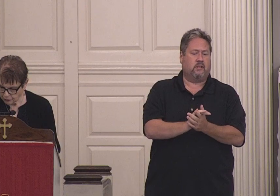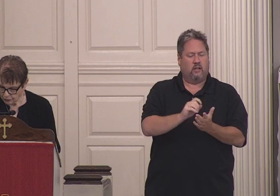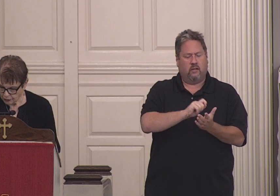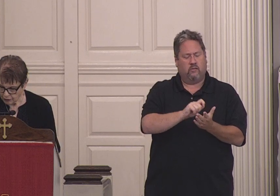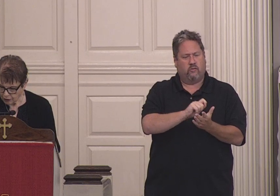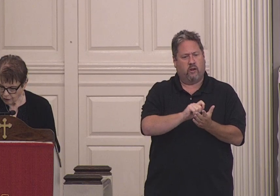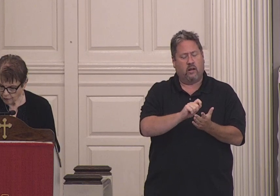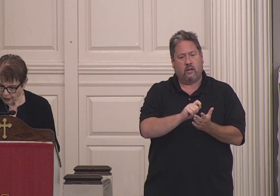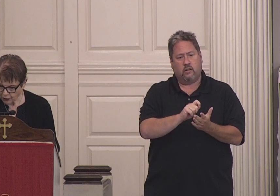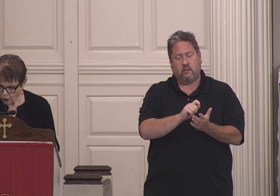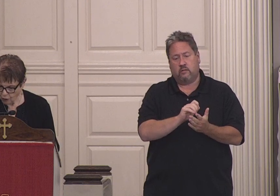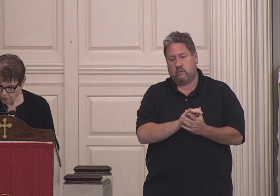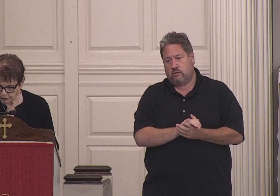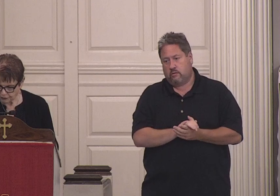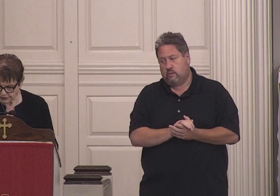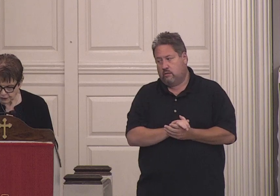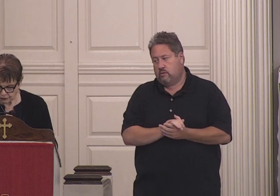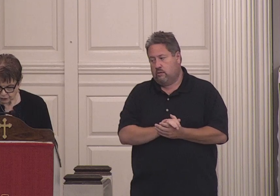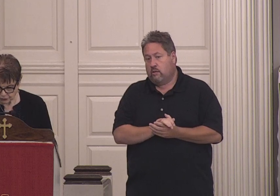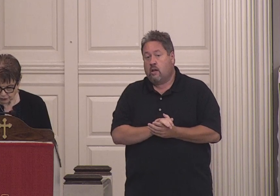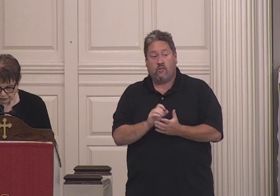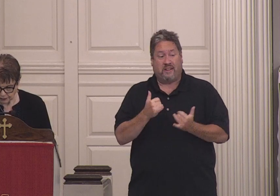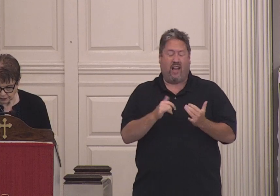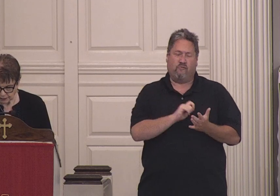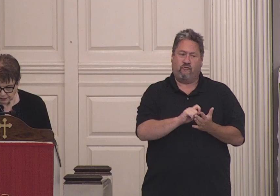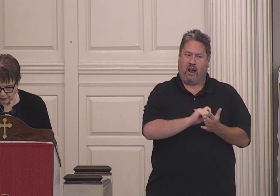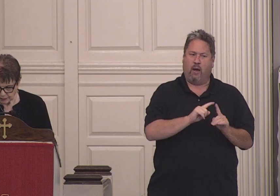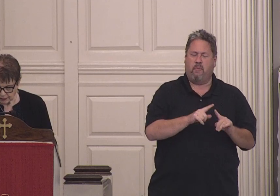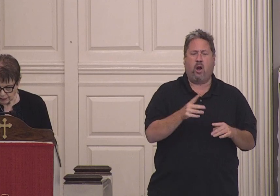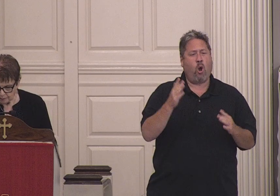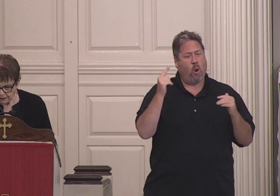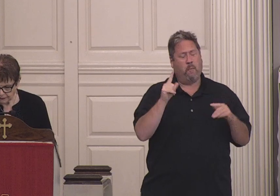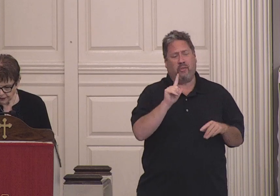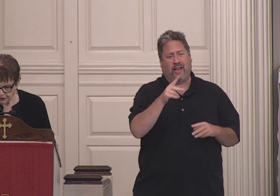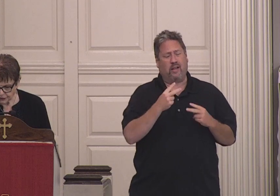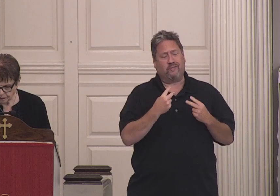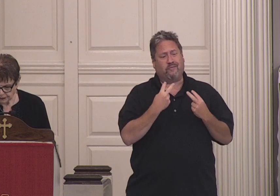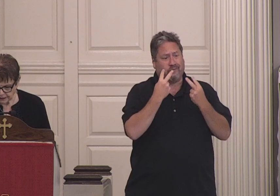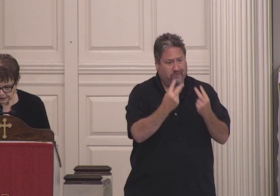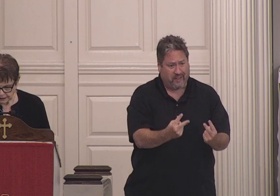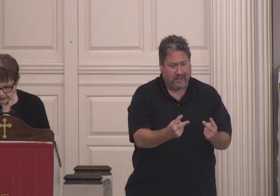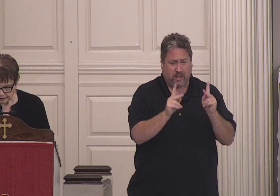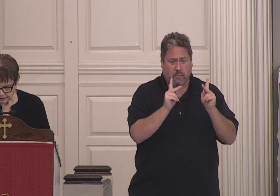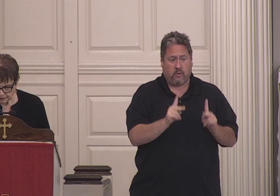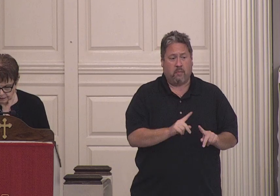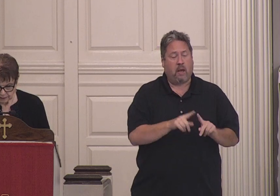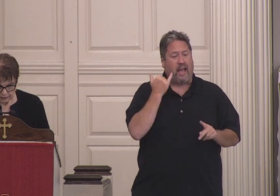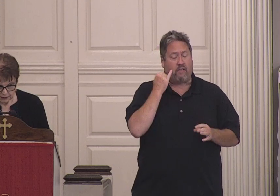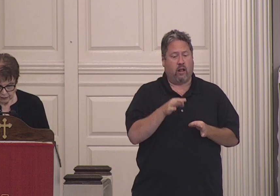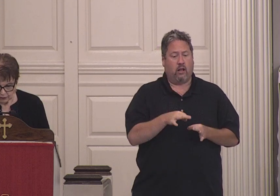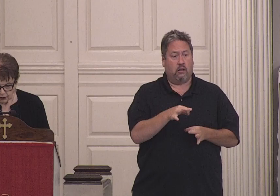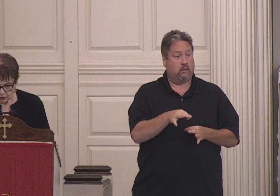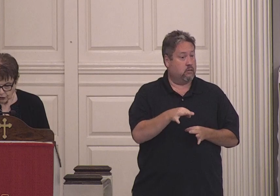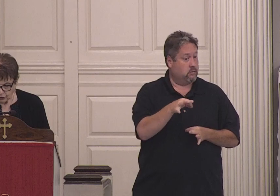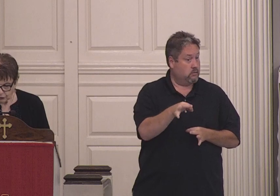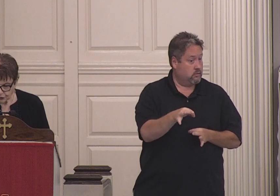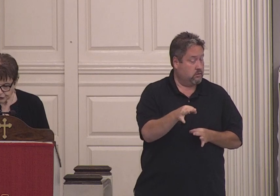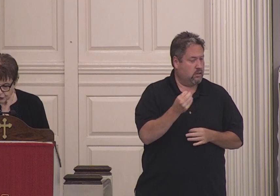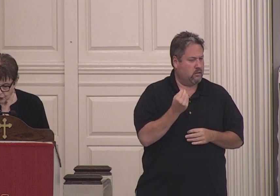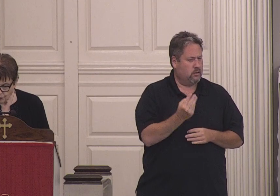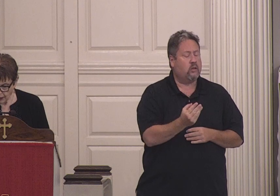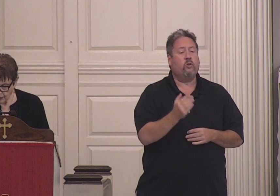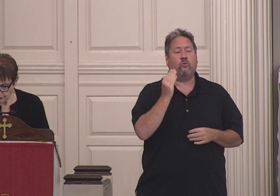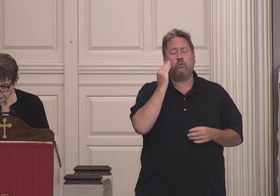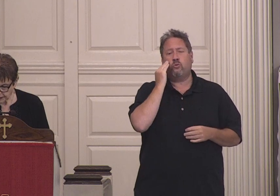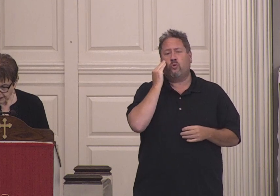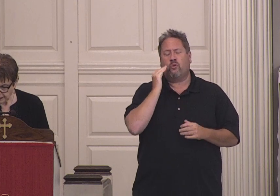you, although I hope to visit you soon, but if I should be delayed, you should